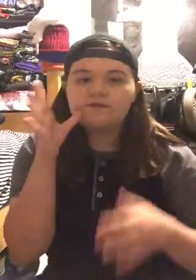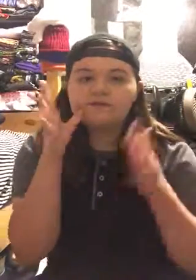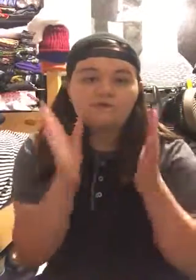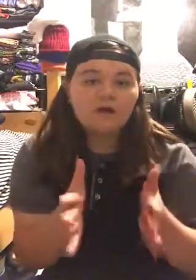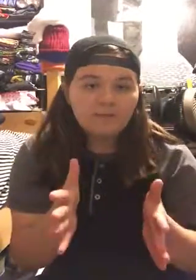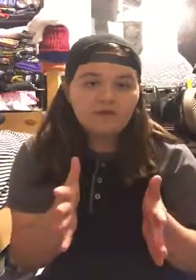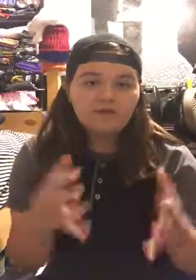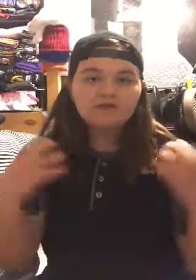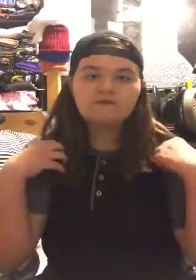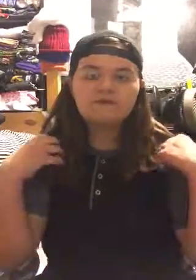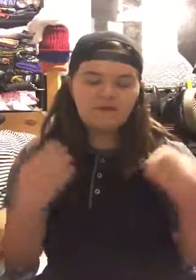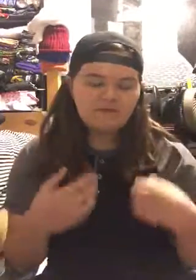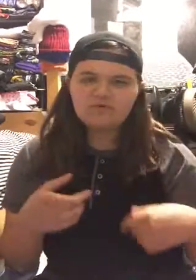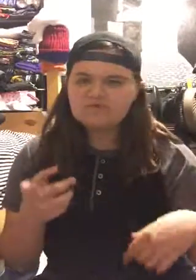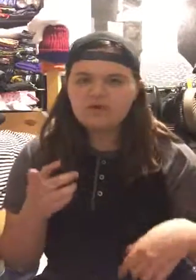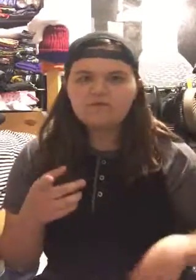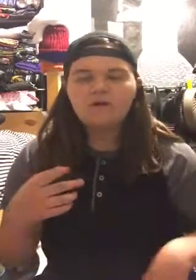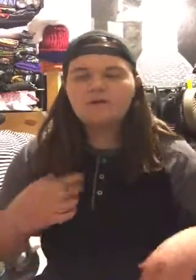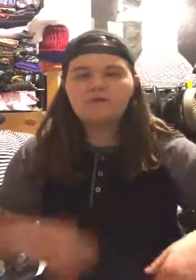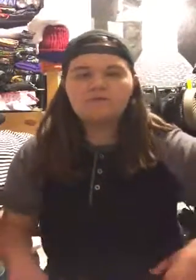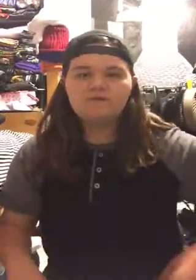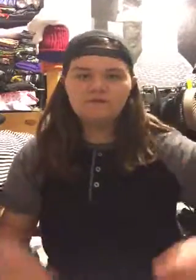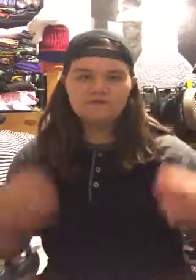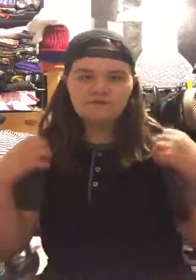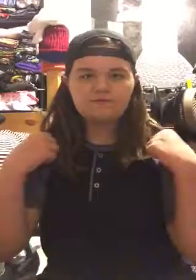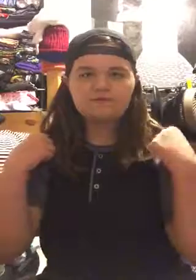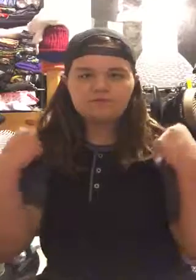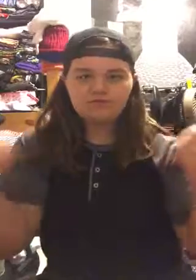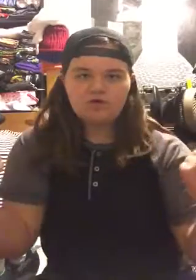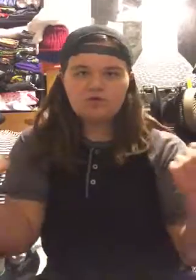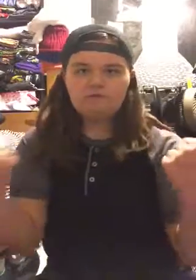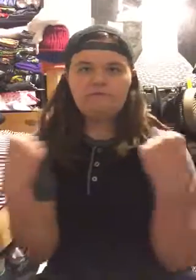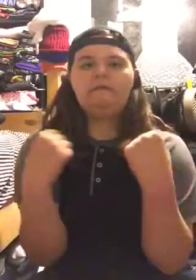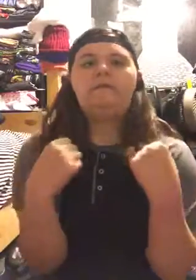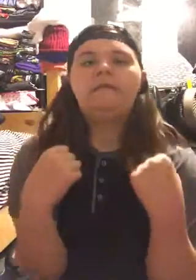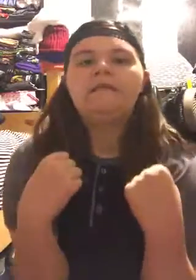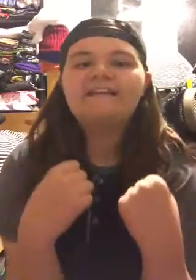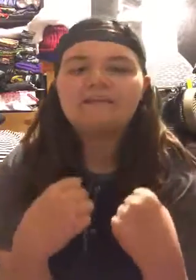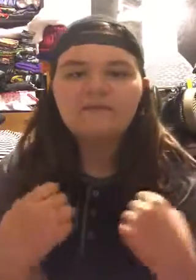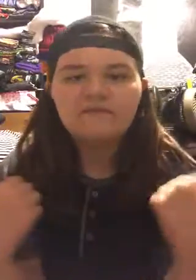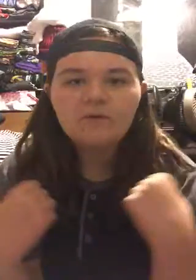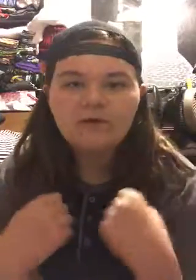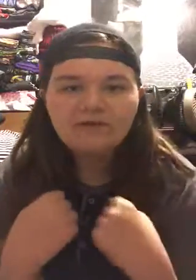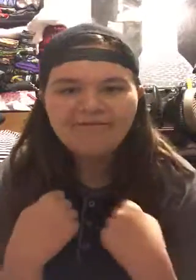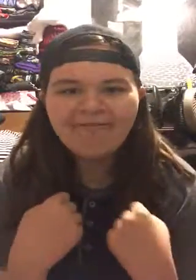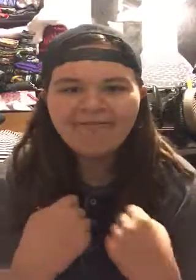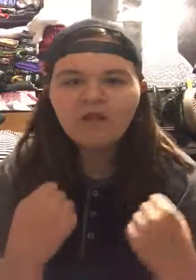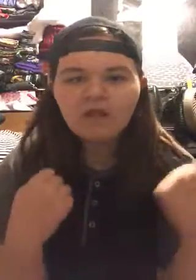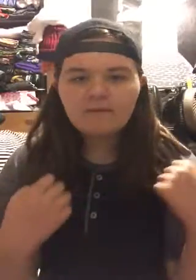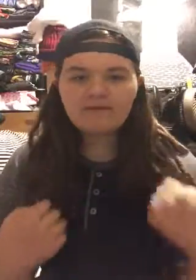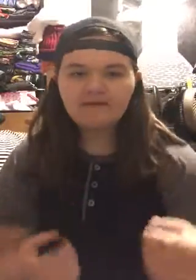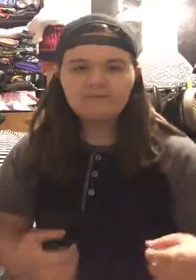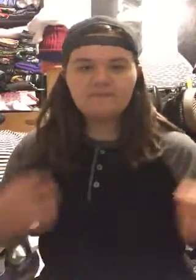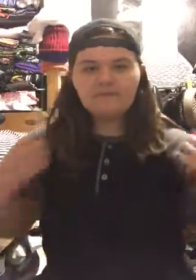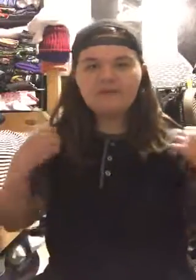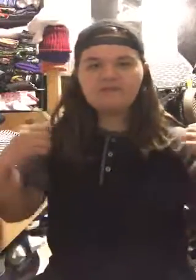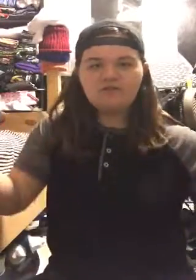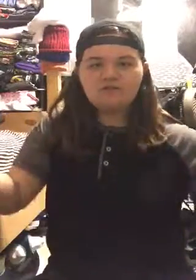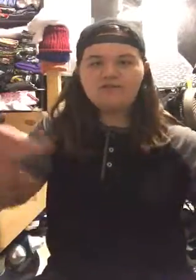also farmer. So I remember strong farmer was one of them. So strong. You can't see me very well. But imagine you can see